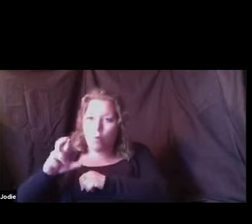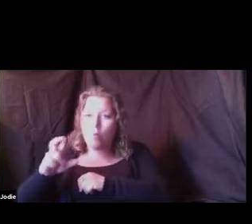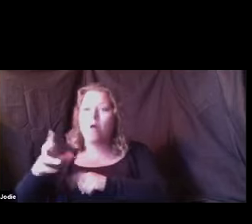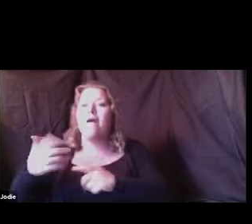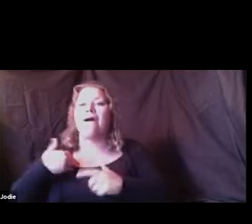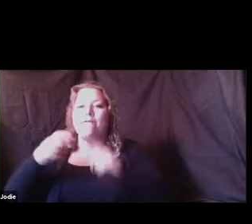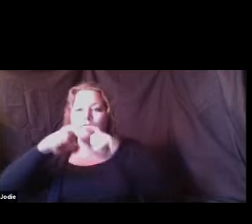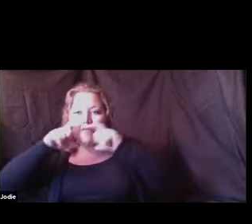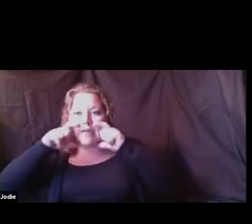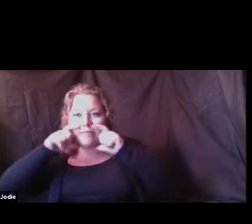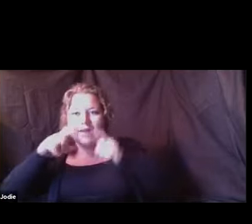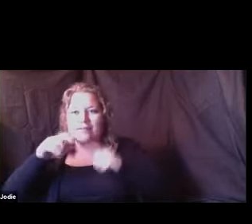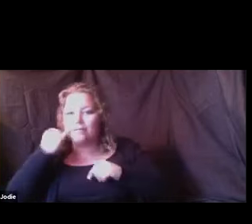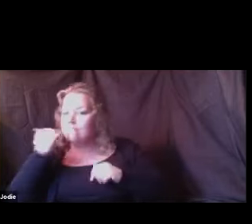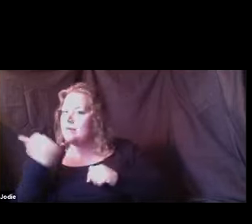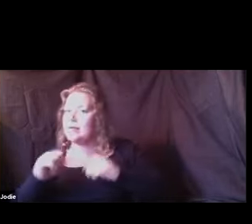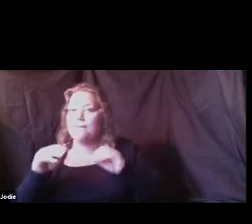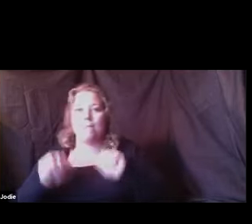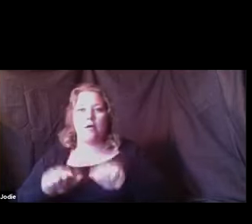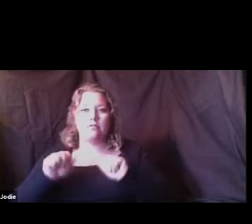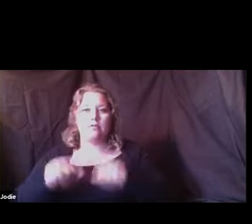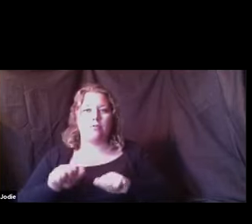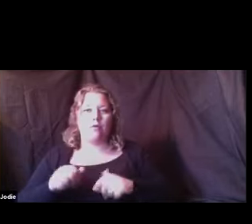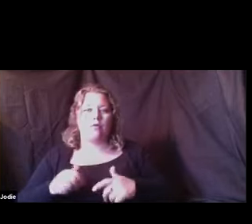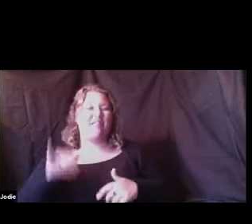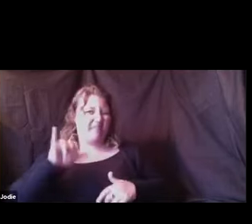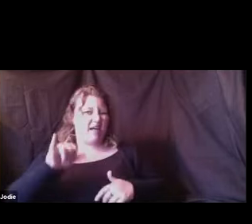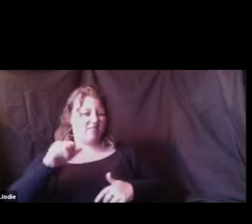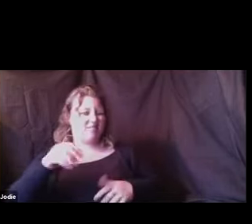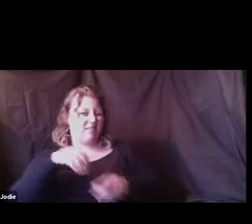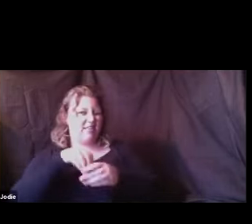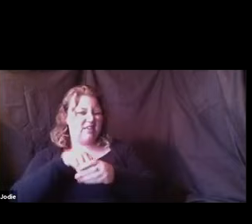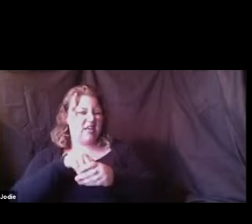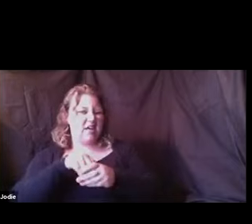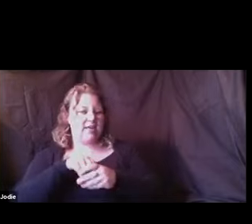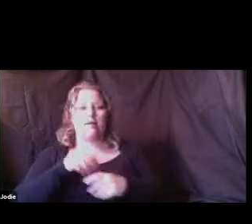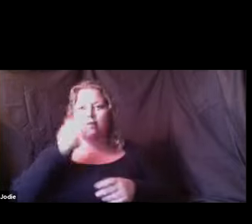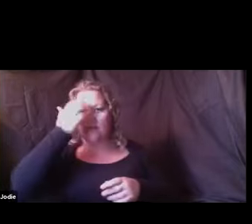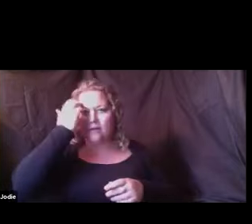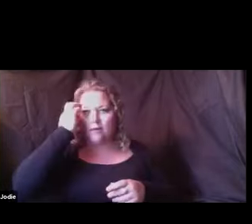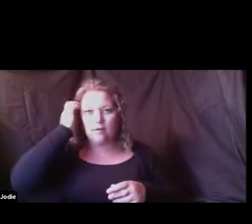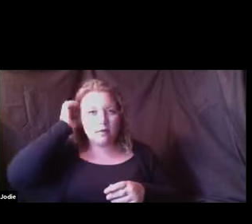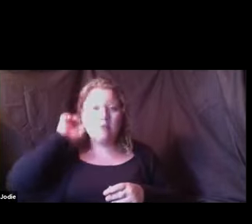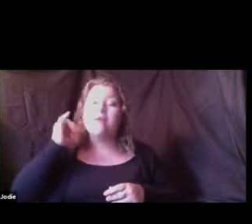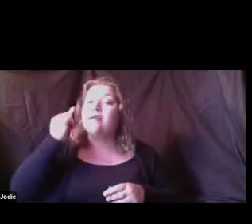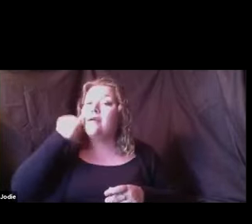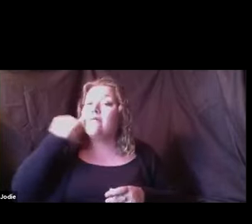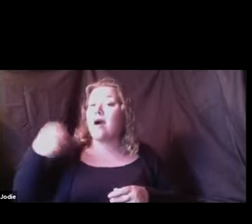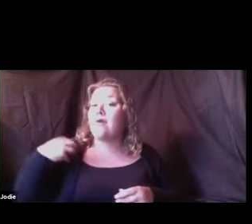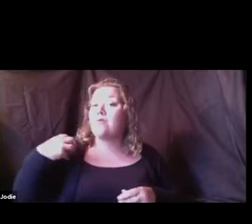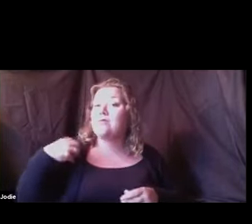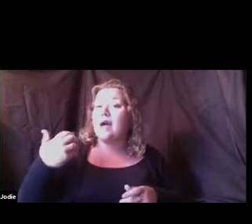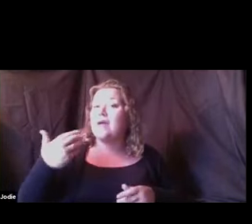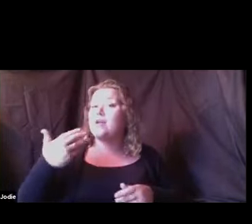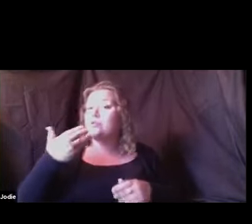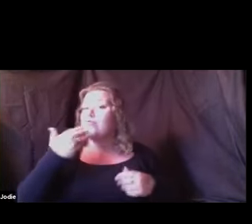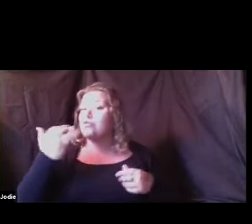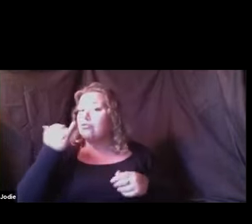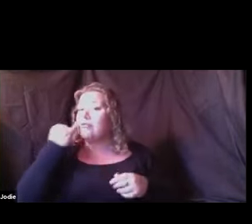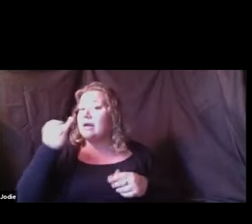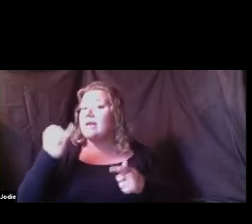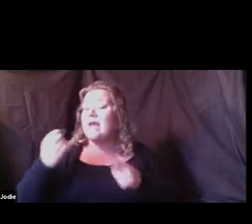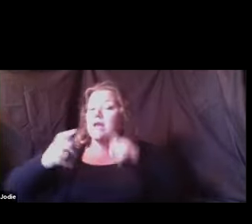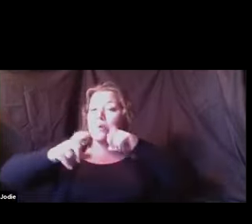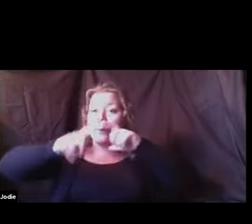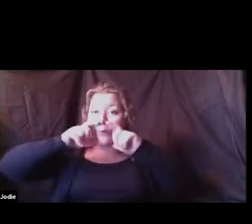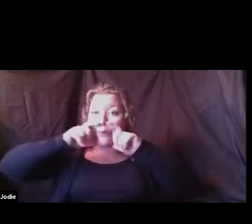outdoors, again, dine in is okay. Either wear the fabric face covering when not eating or drinking, or do the physical